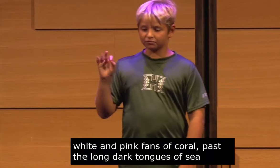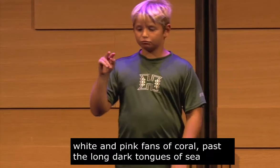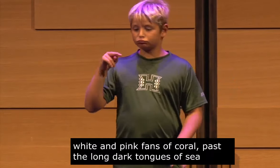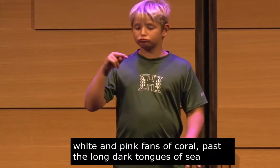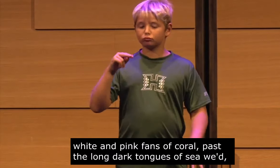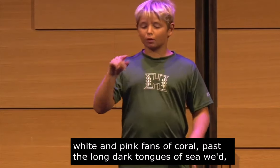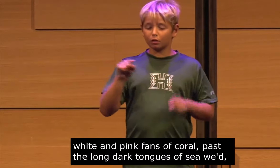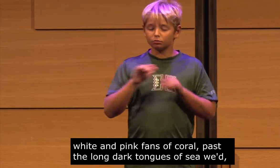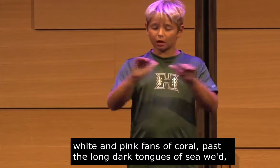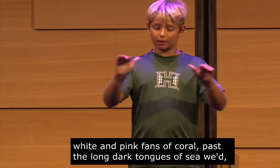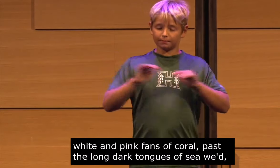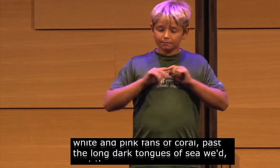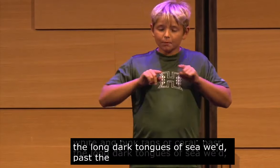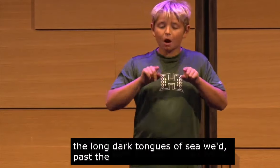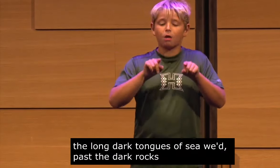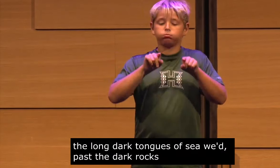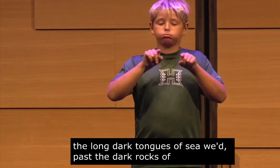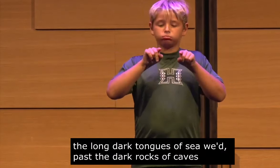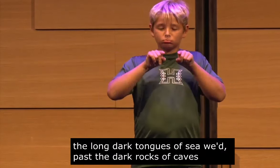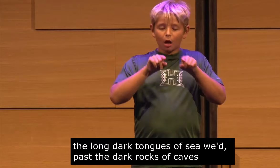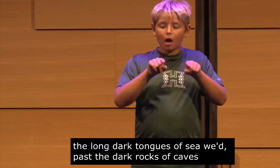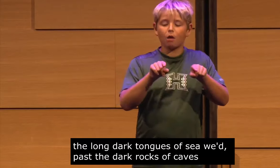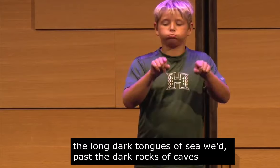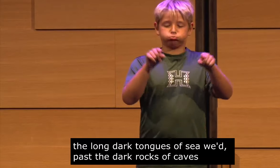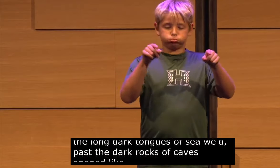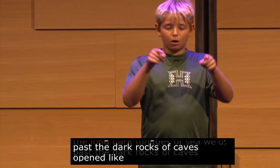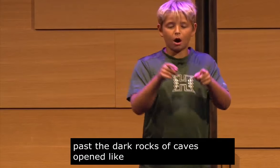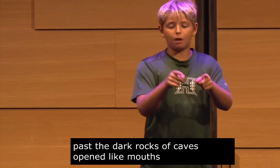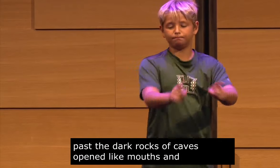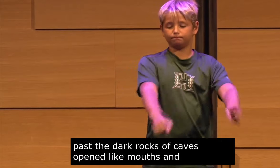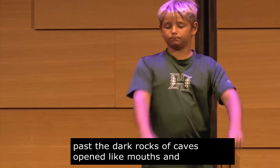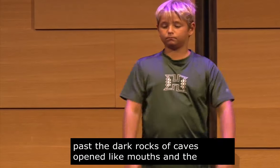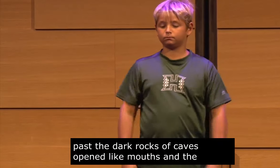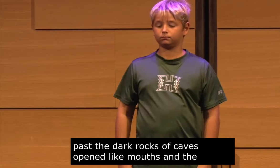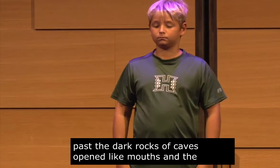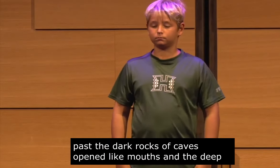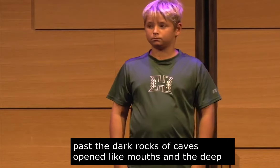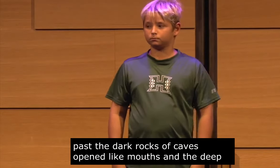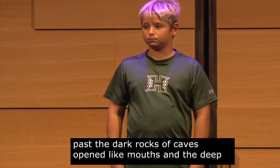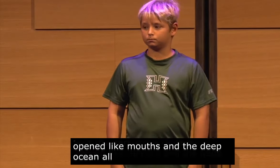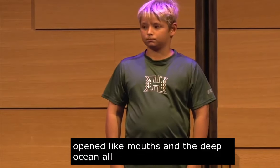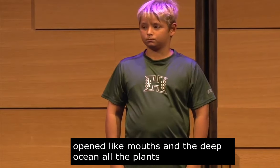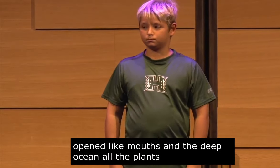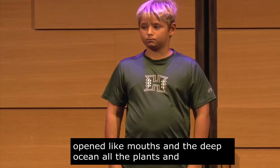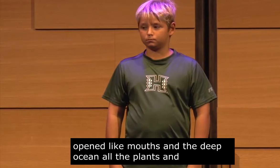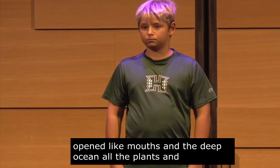the dark rocks and caves open like mouths. In the deep ocean, all the plants and animals were large and strange.